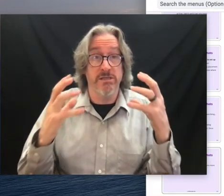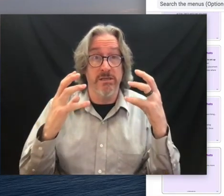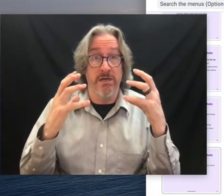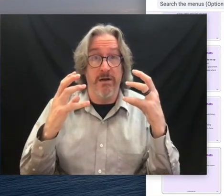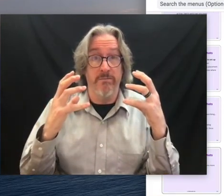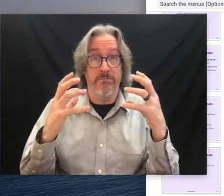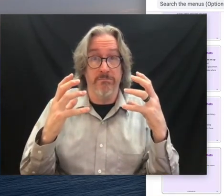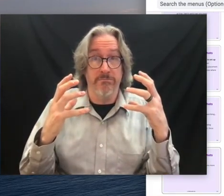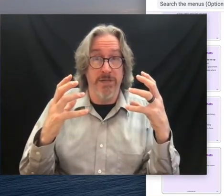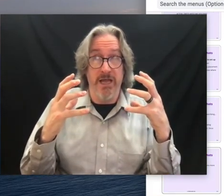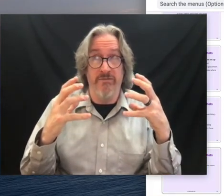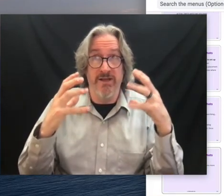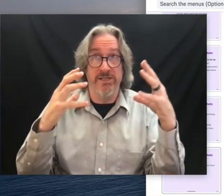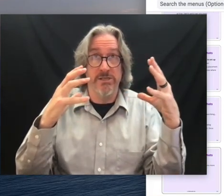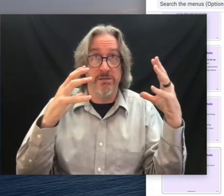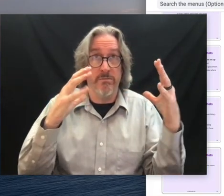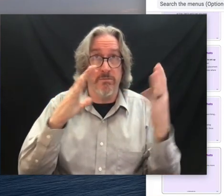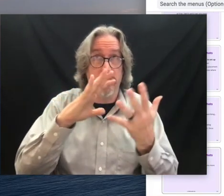it's